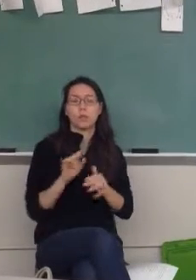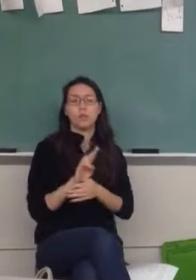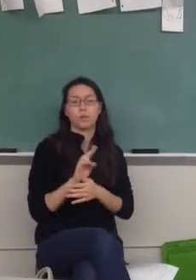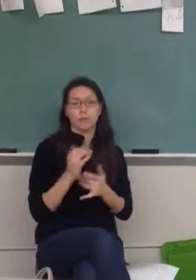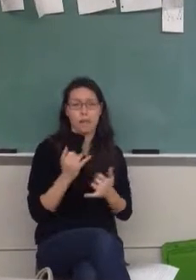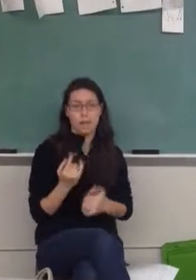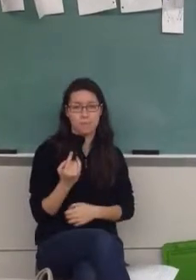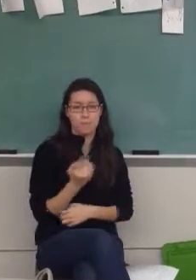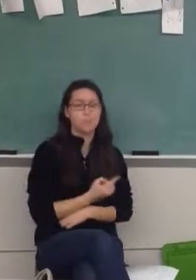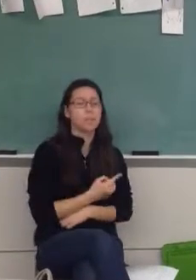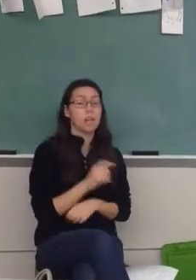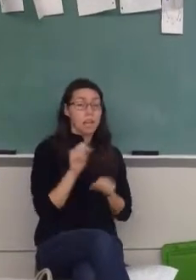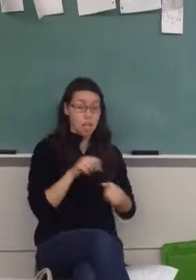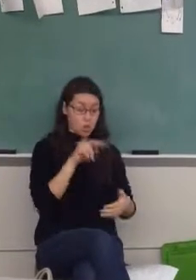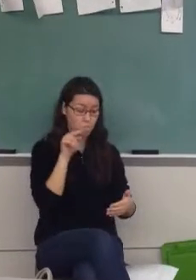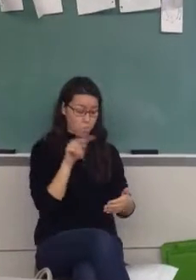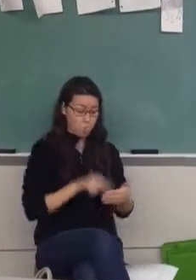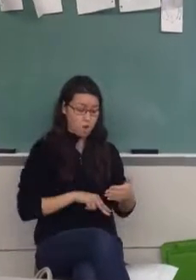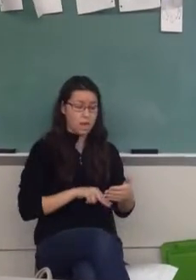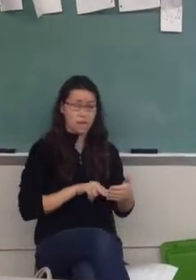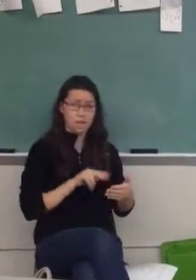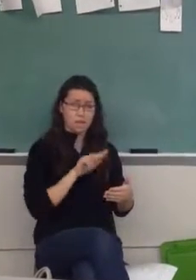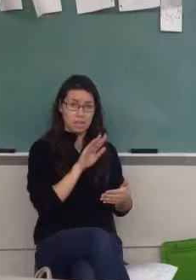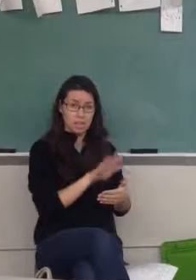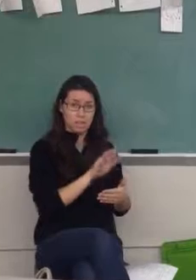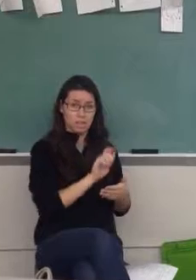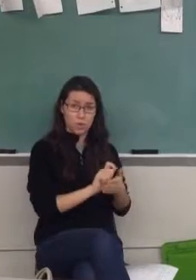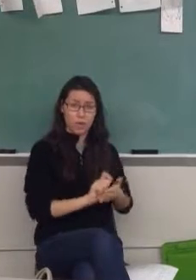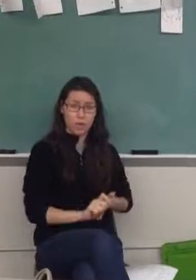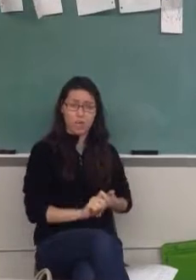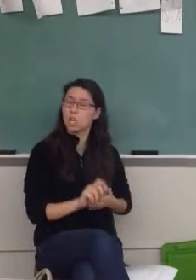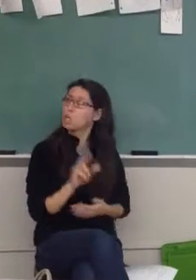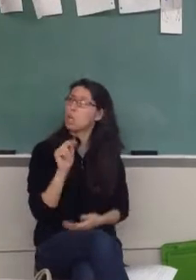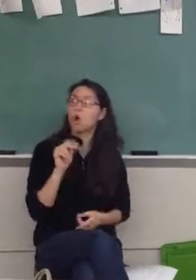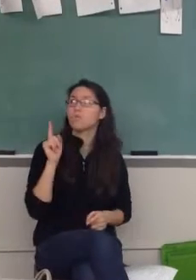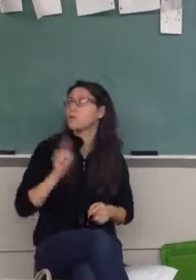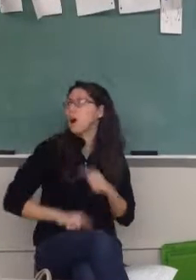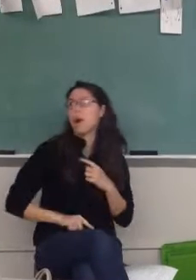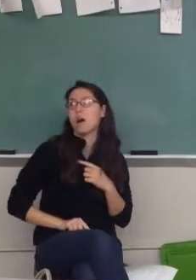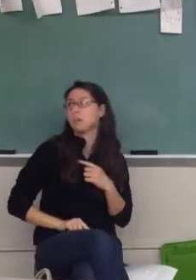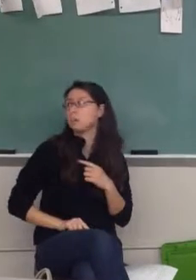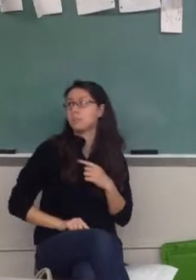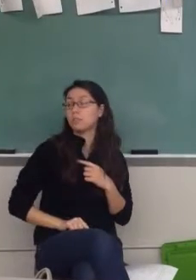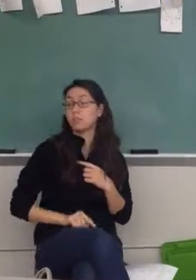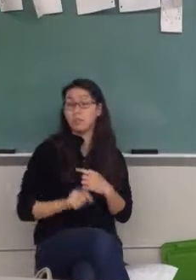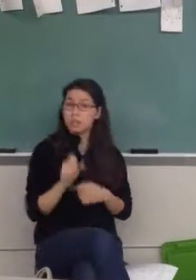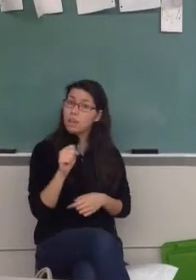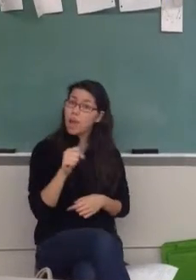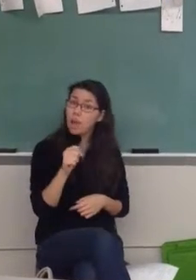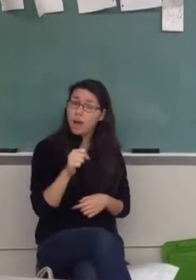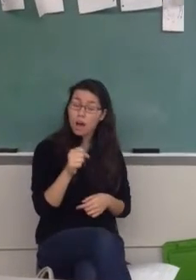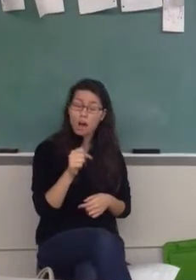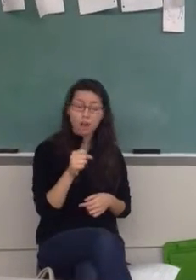you read any of his writing there? No, I cannot. Like if you look real I close. can Yeah. see N, There's NA, Yeah. there's